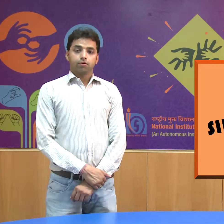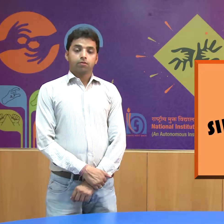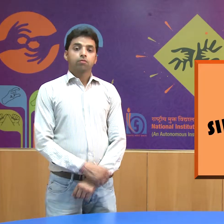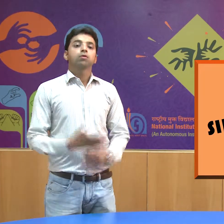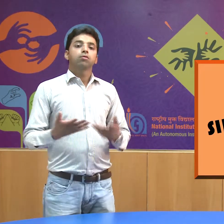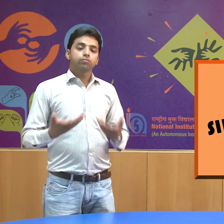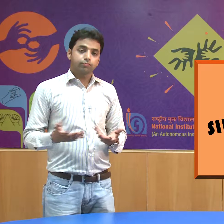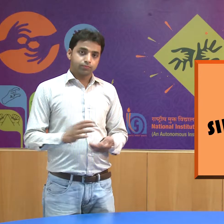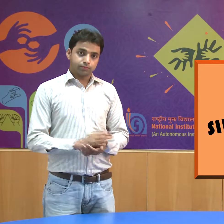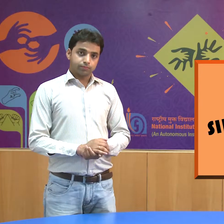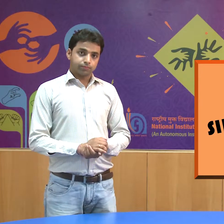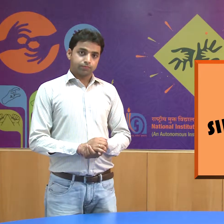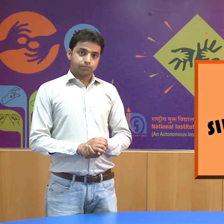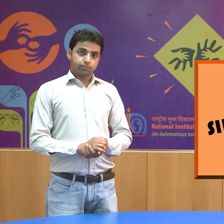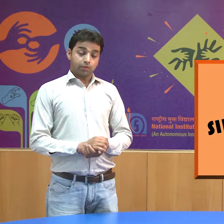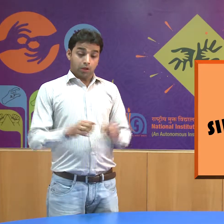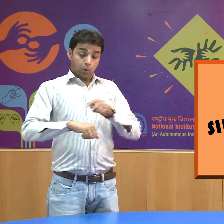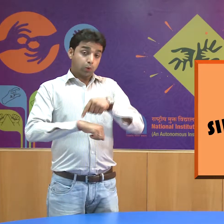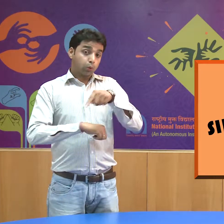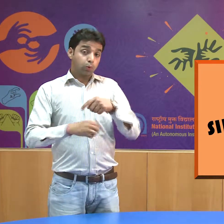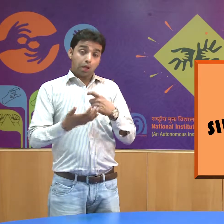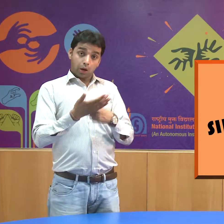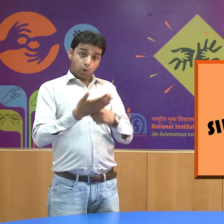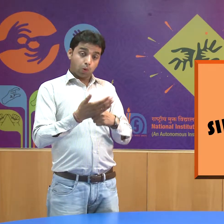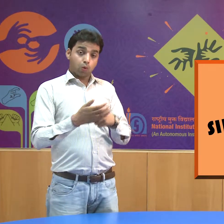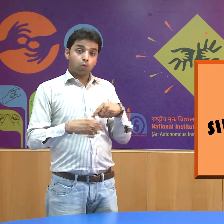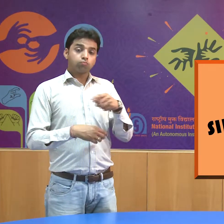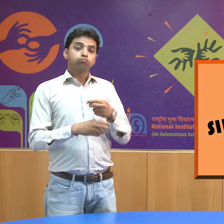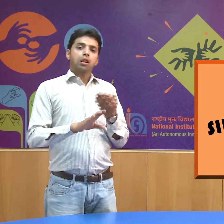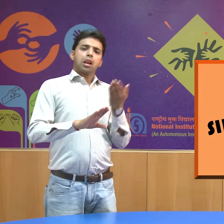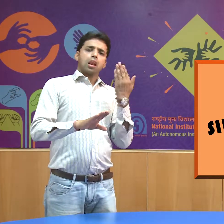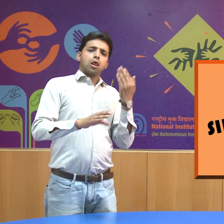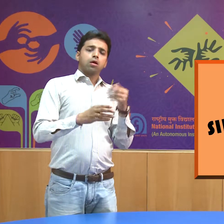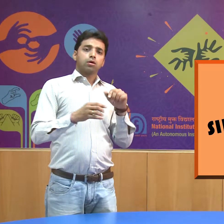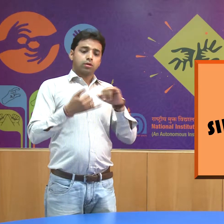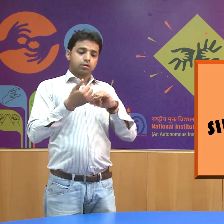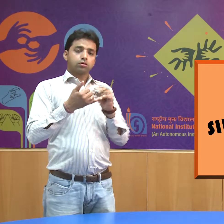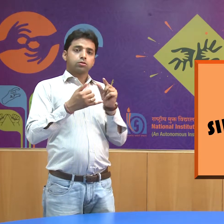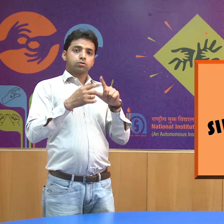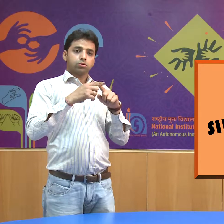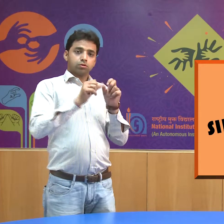However, during the rule of later Sultanate like Sikandar Lodi,